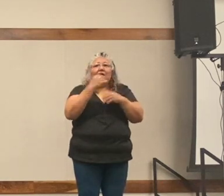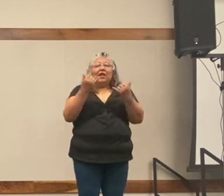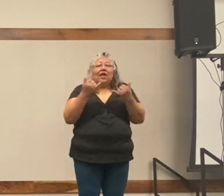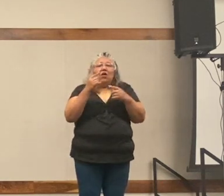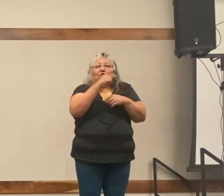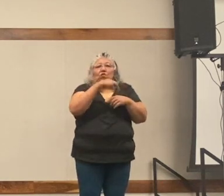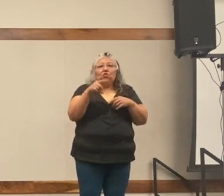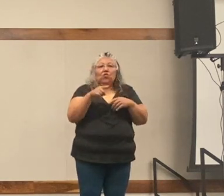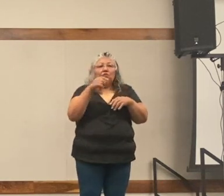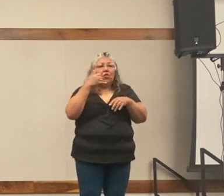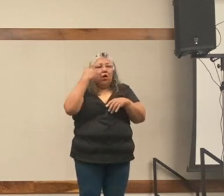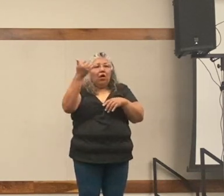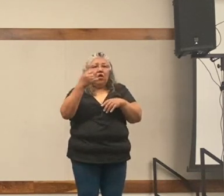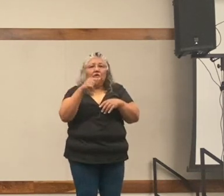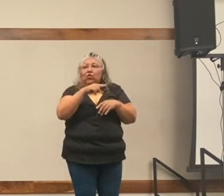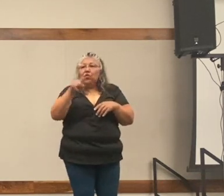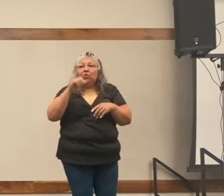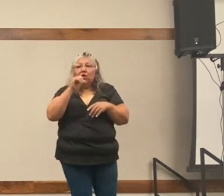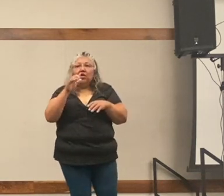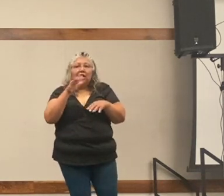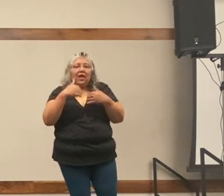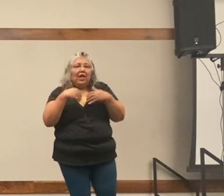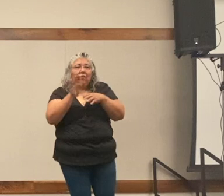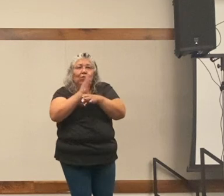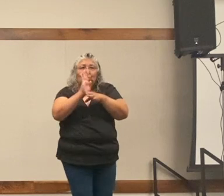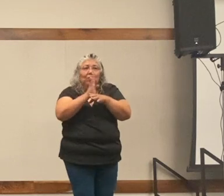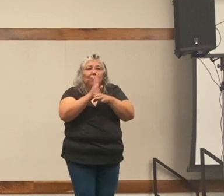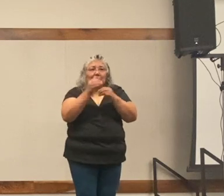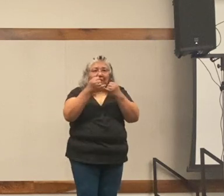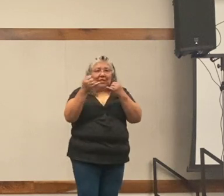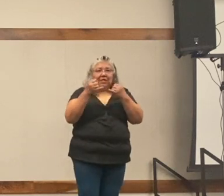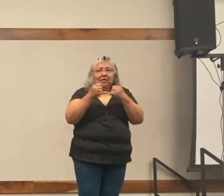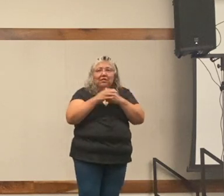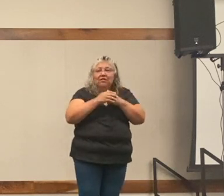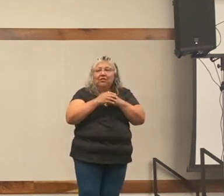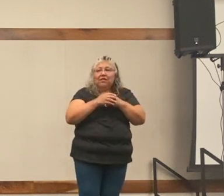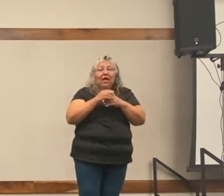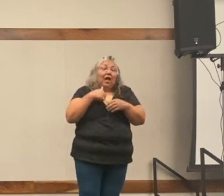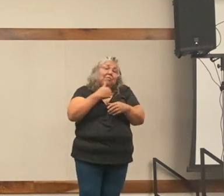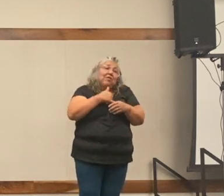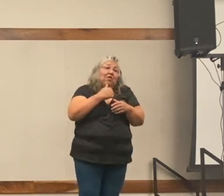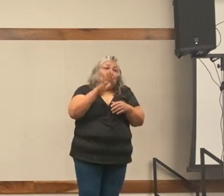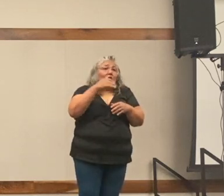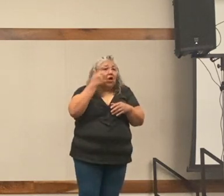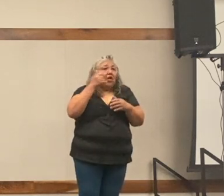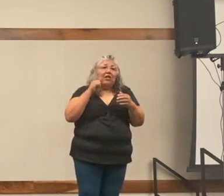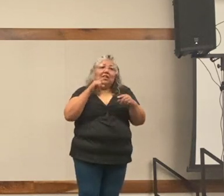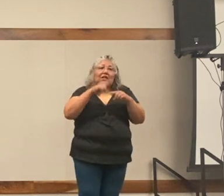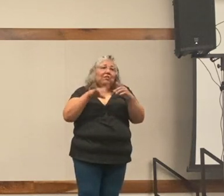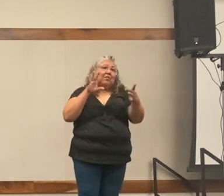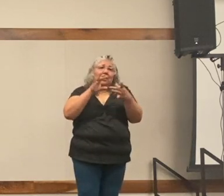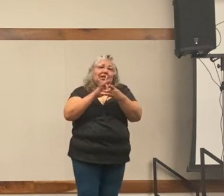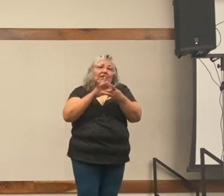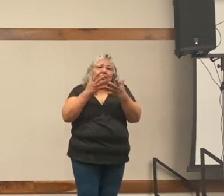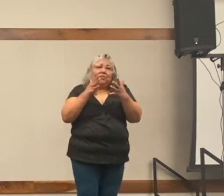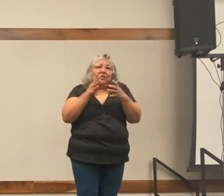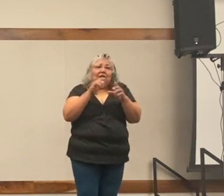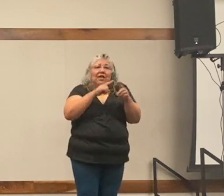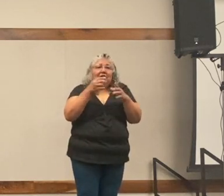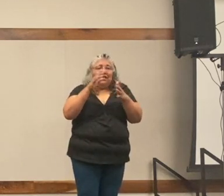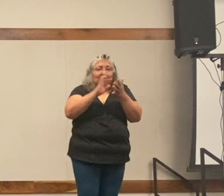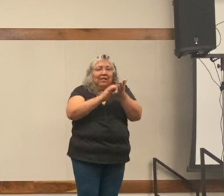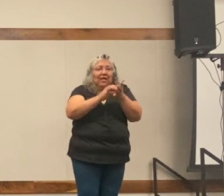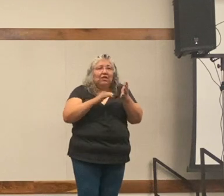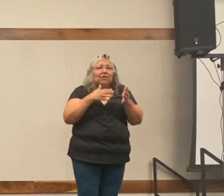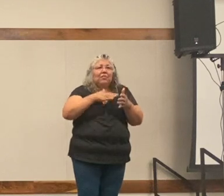you call, you're not going to get a busy signal. I'm sorry, your call cannot be completed as dialed.